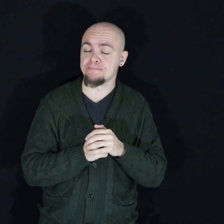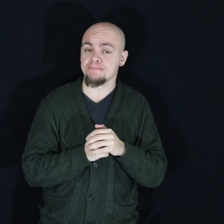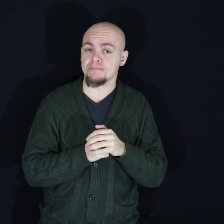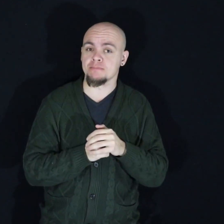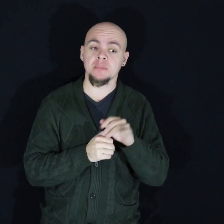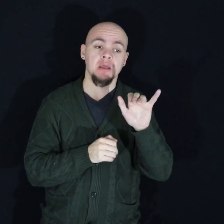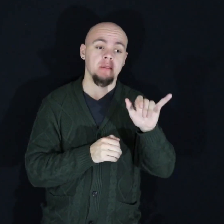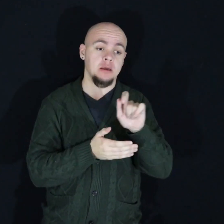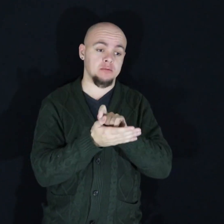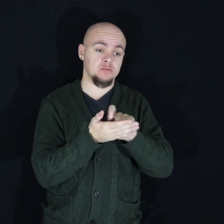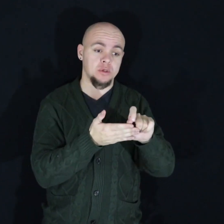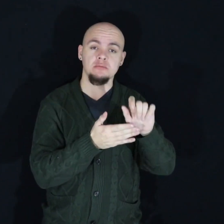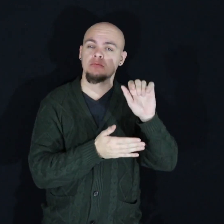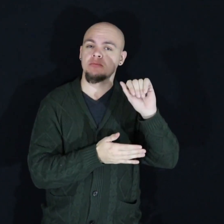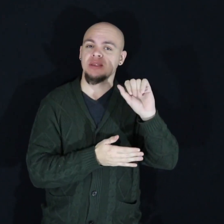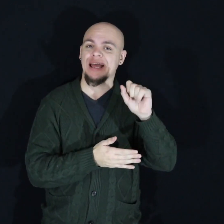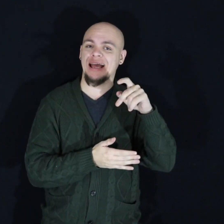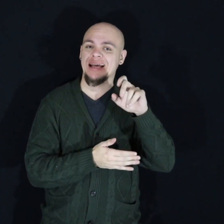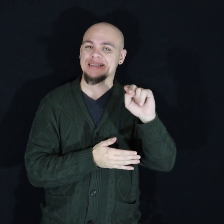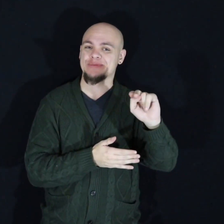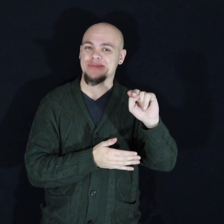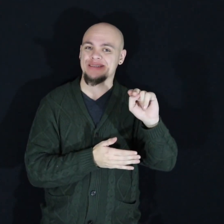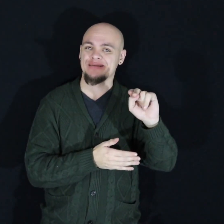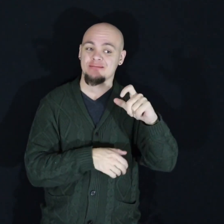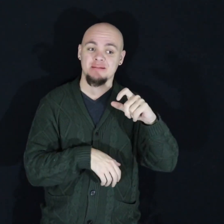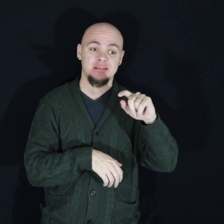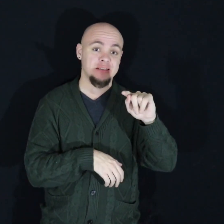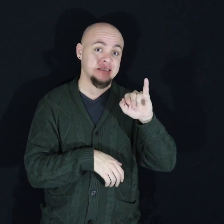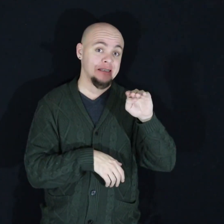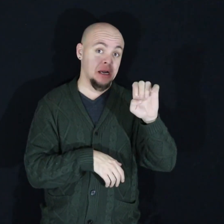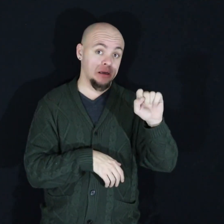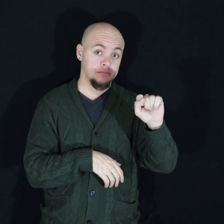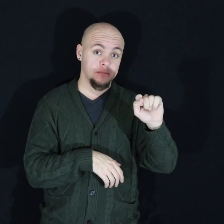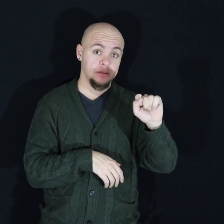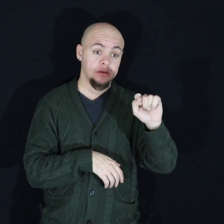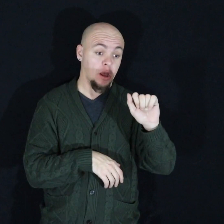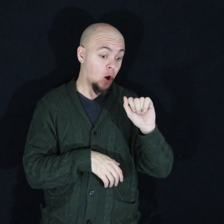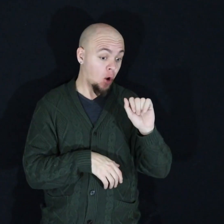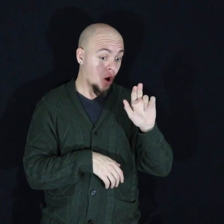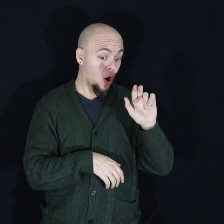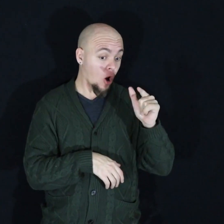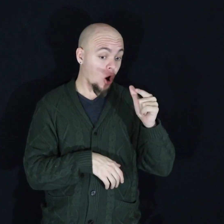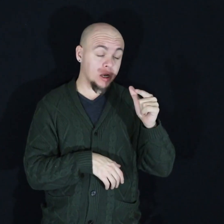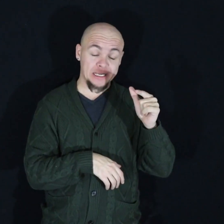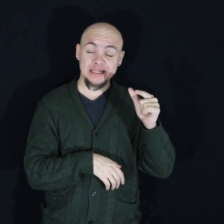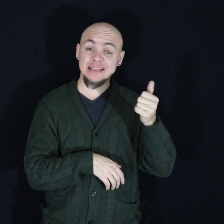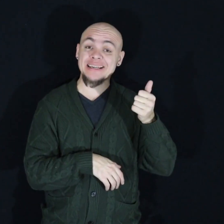That was written by the Aspen Times in August of 1975.